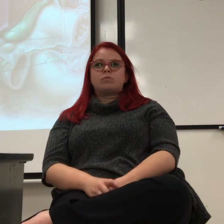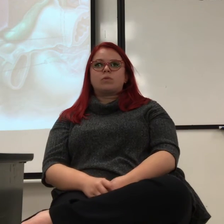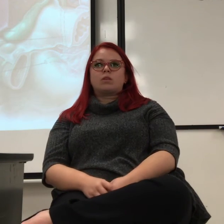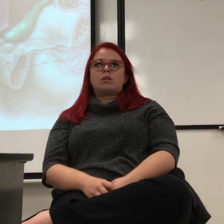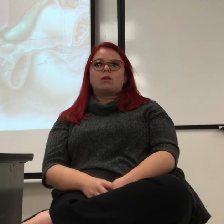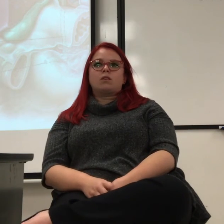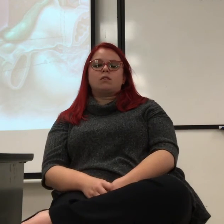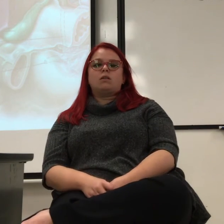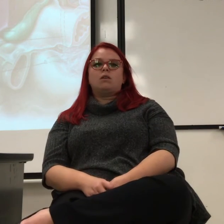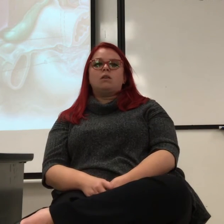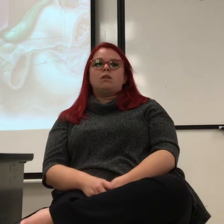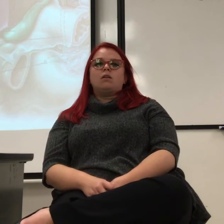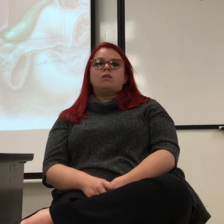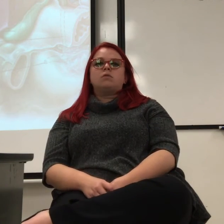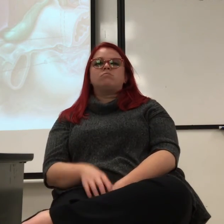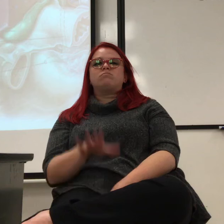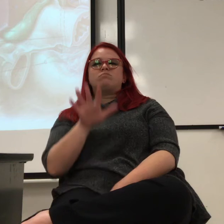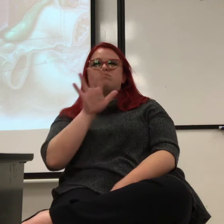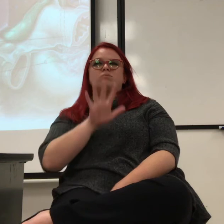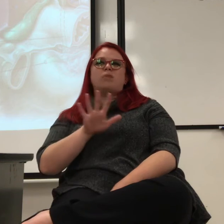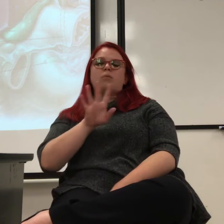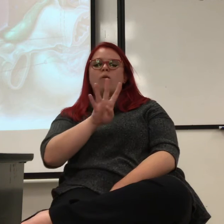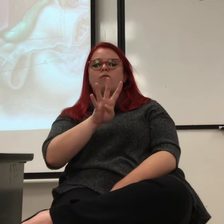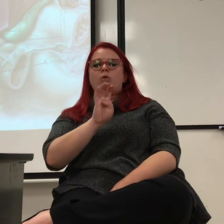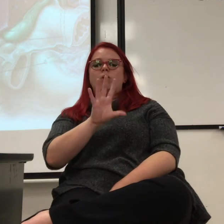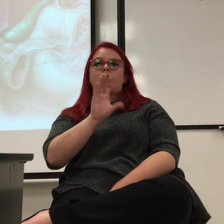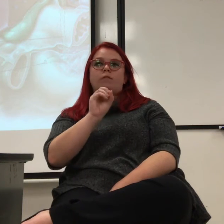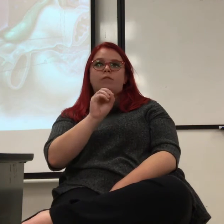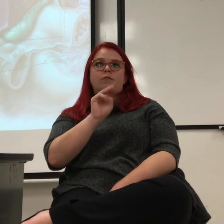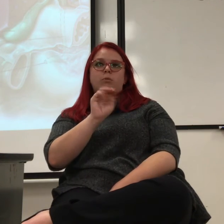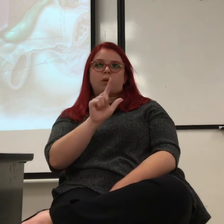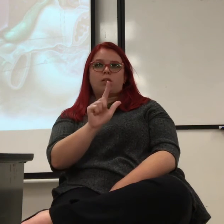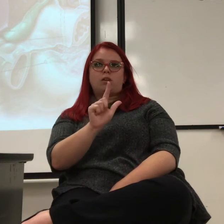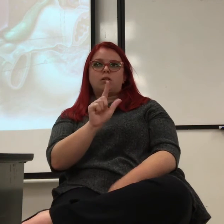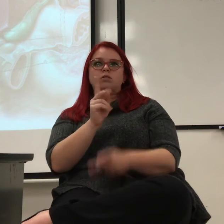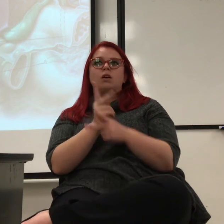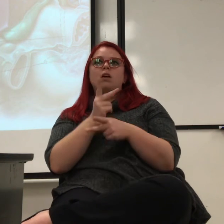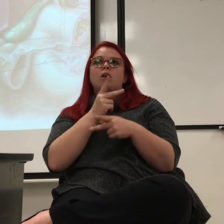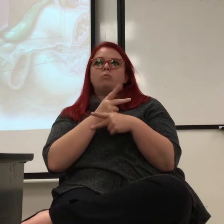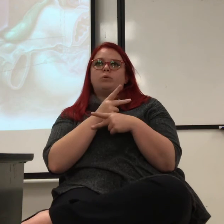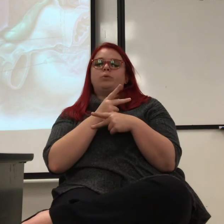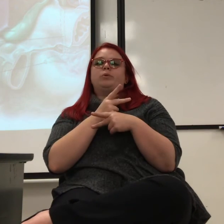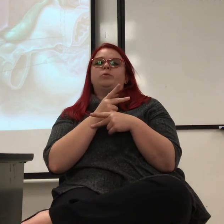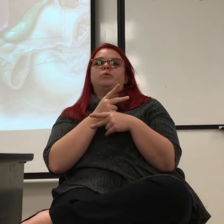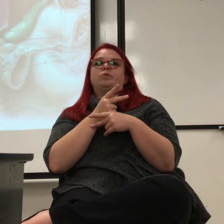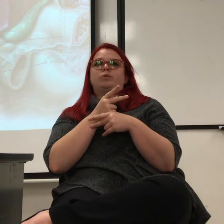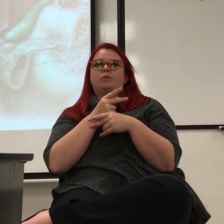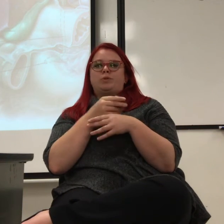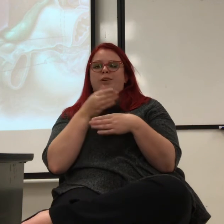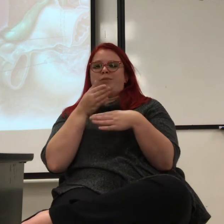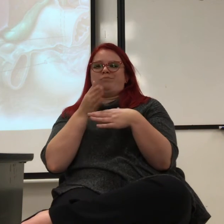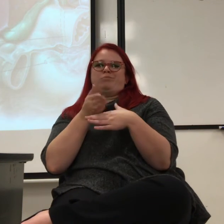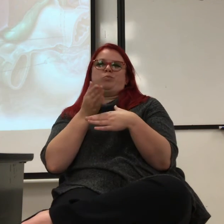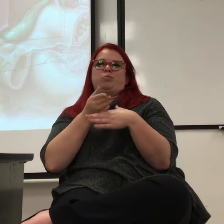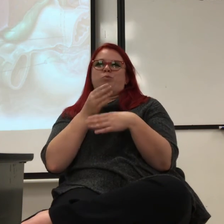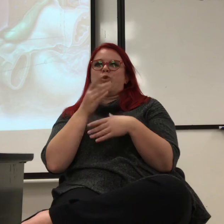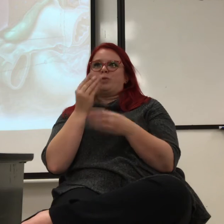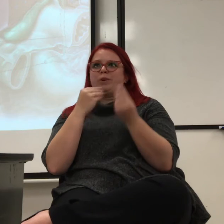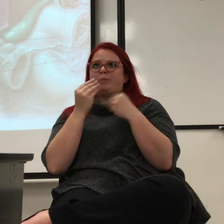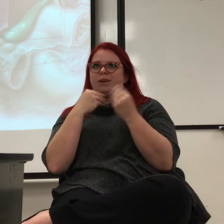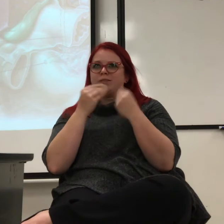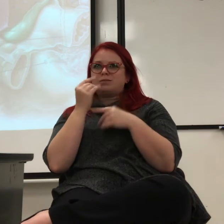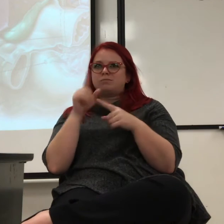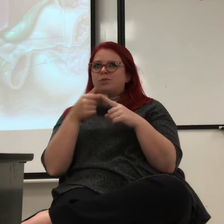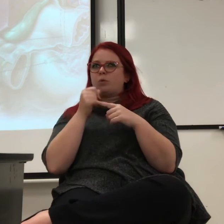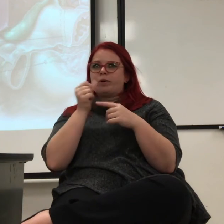Now, about 450 ml is produced between meals when you're not eating. Okay.